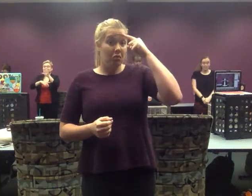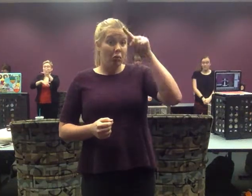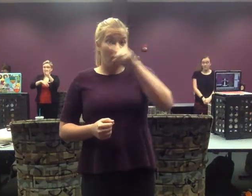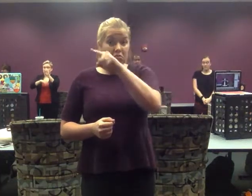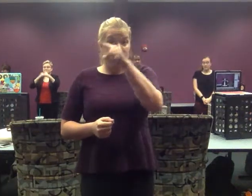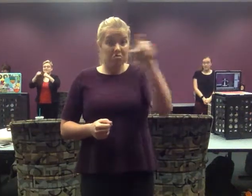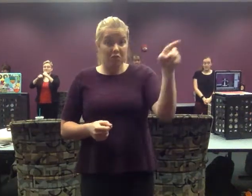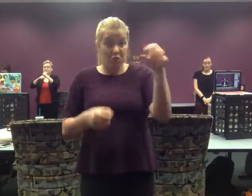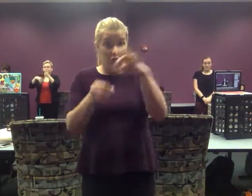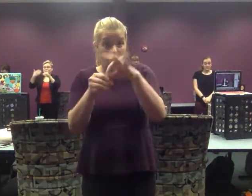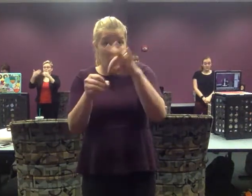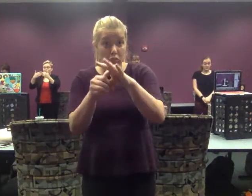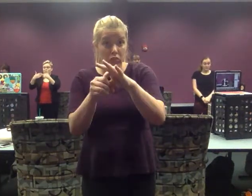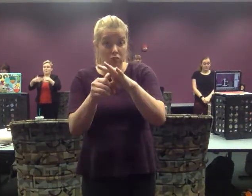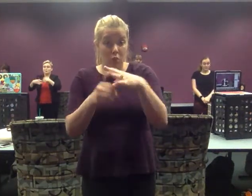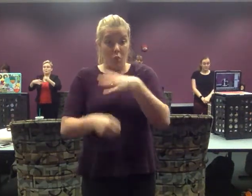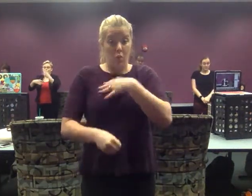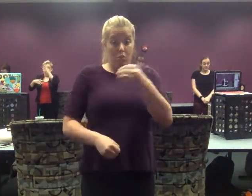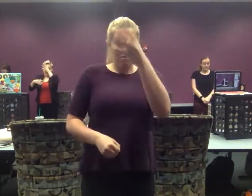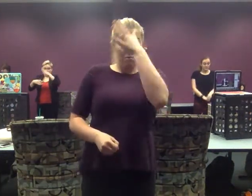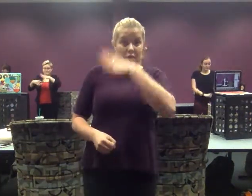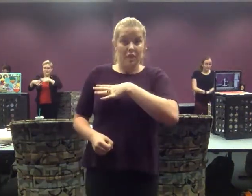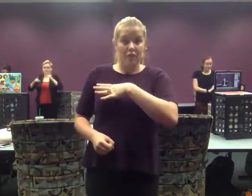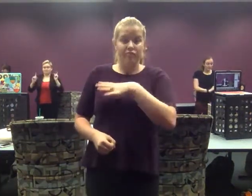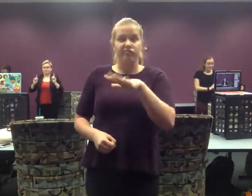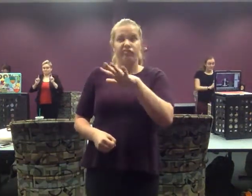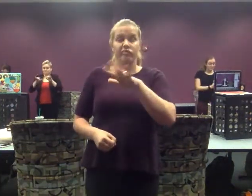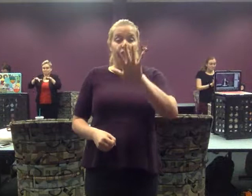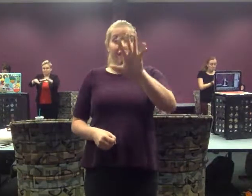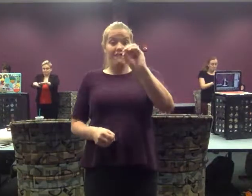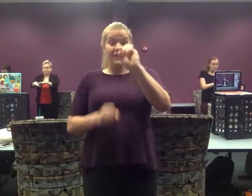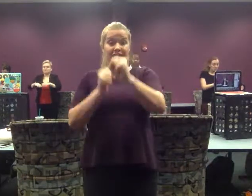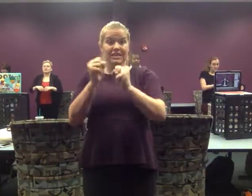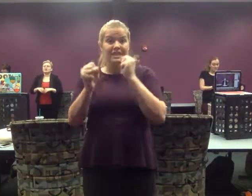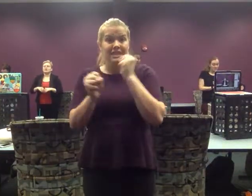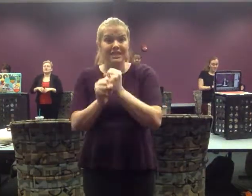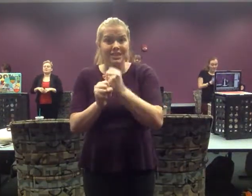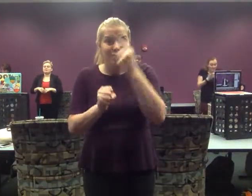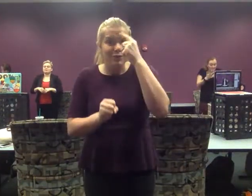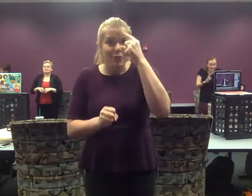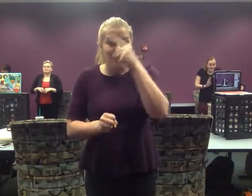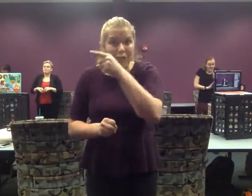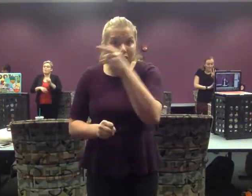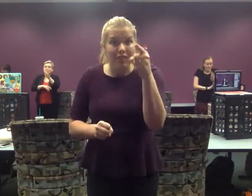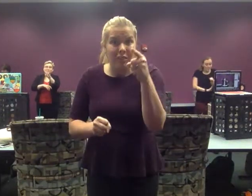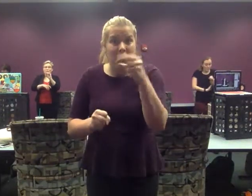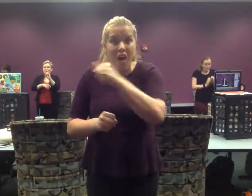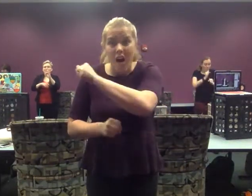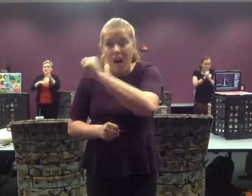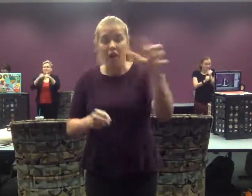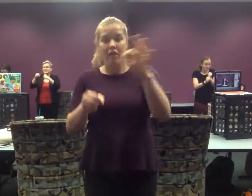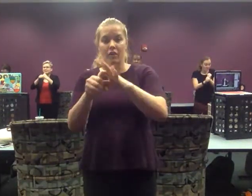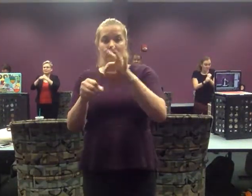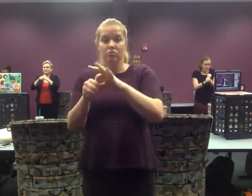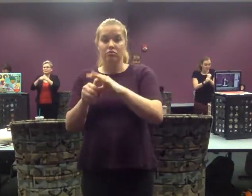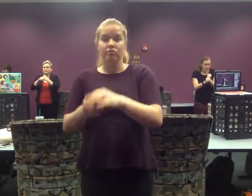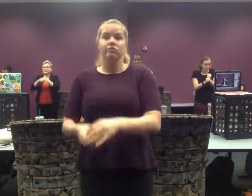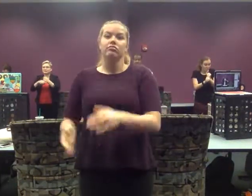Andrew Jackson. It took another 40 years and a civil war to get black men to vote, and then they